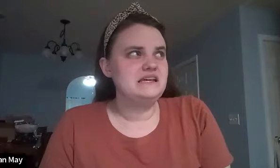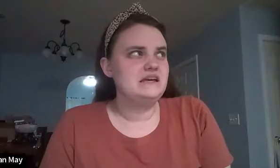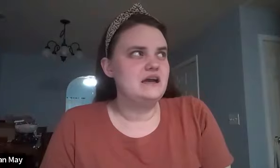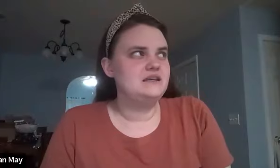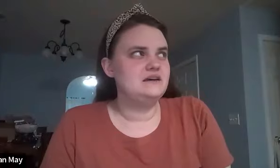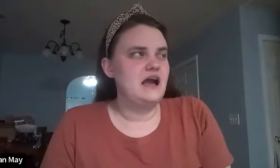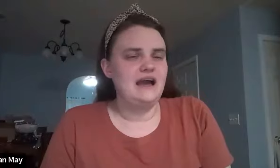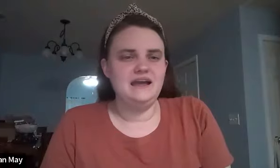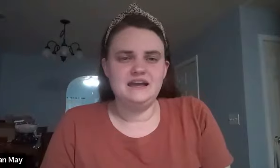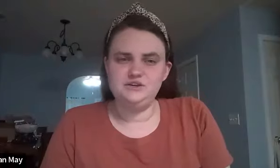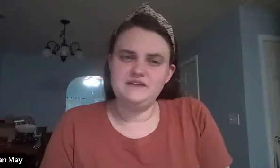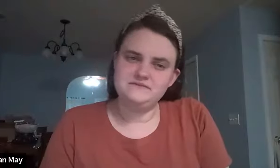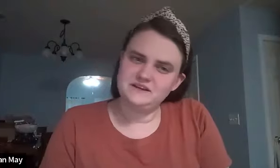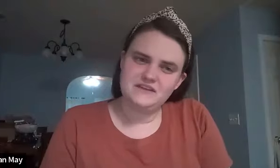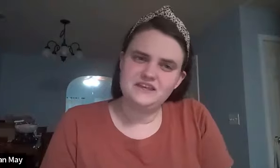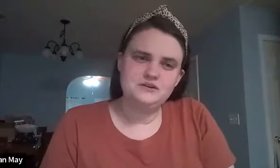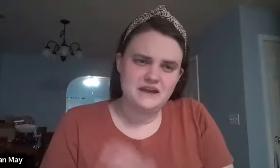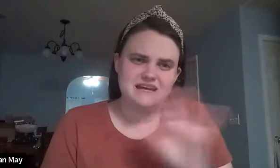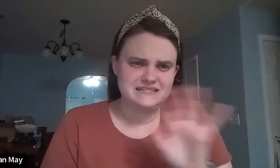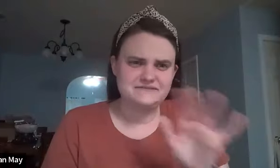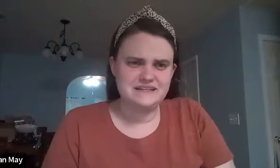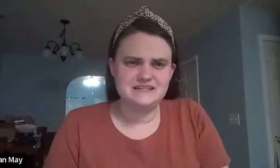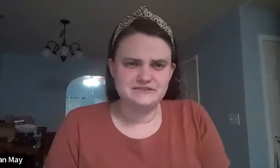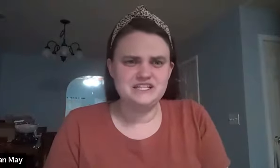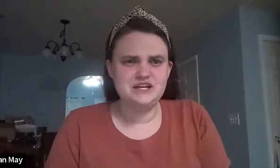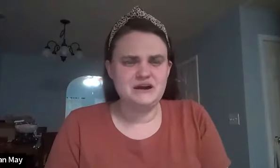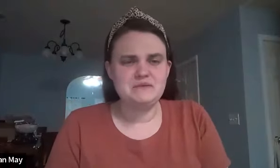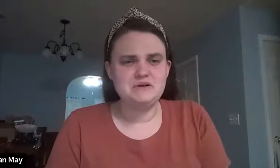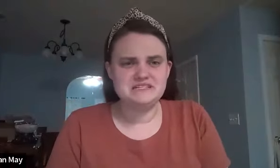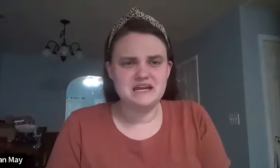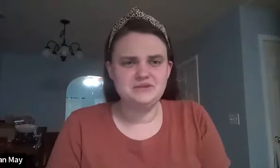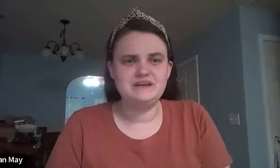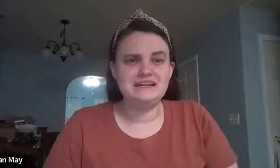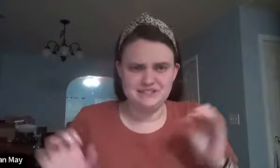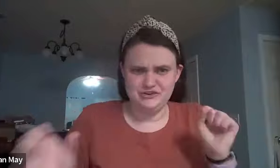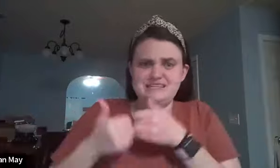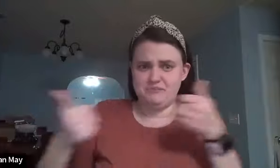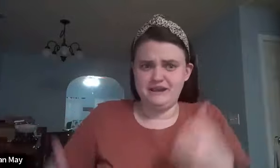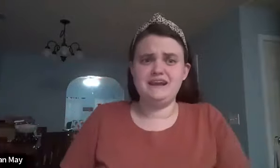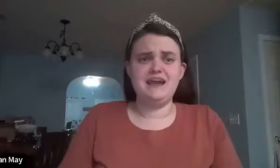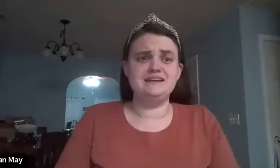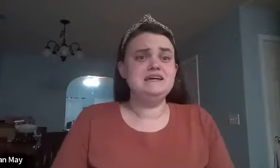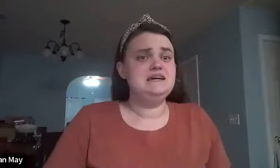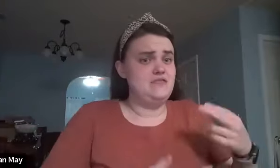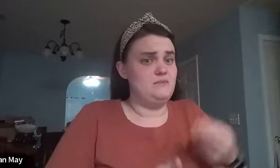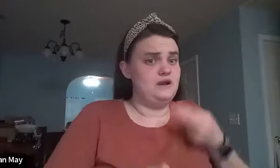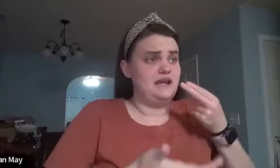really I think you'd have to identify the difference. I think most of the time you can separate it as in the morning I